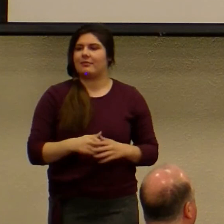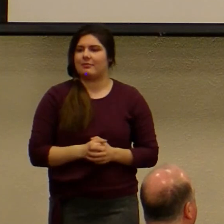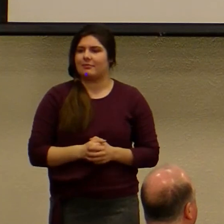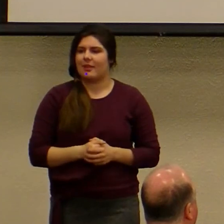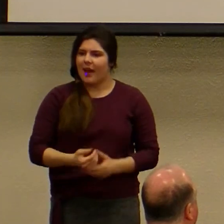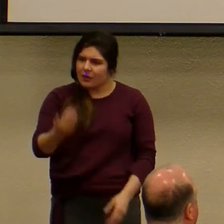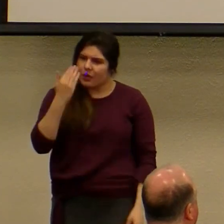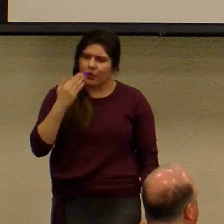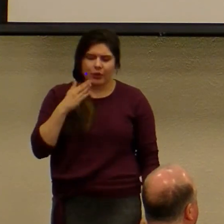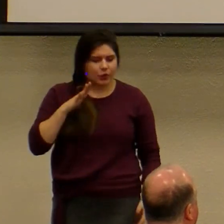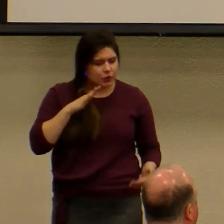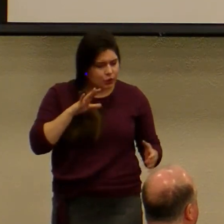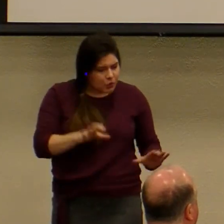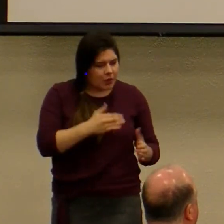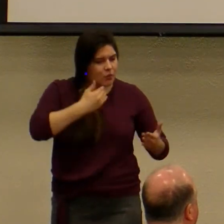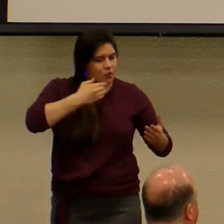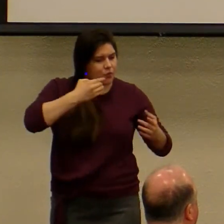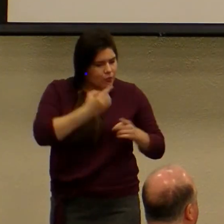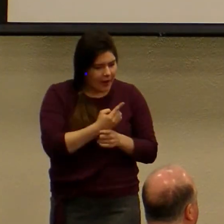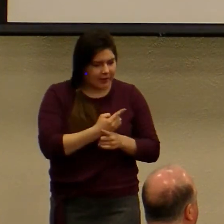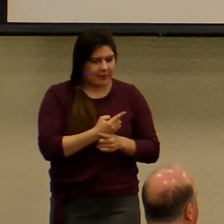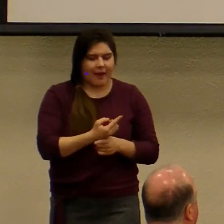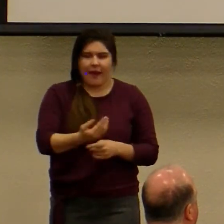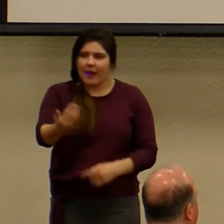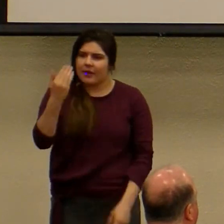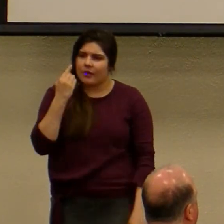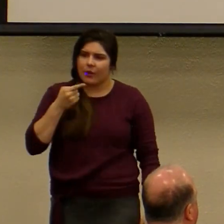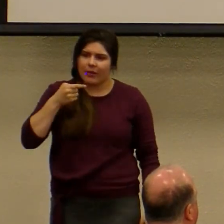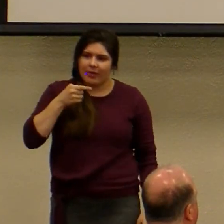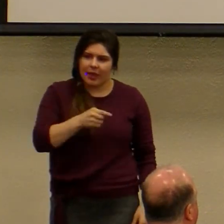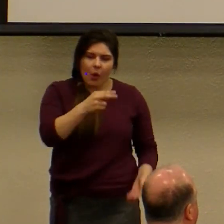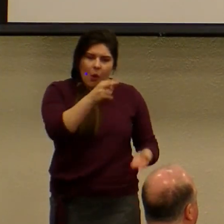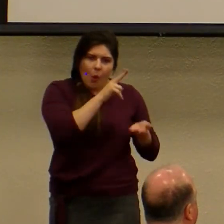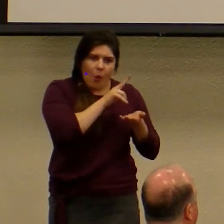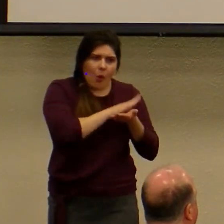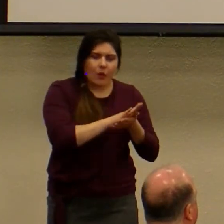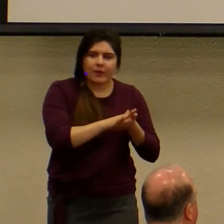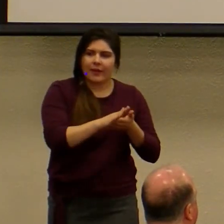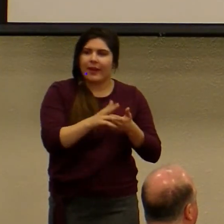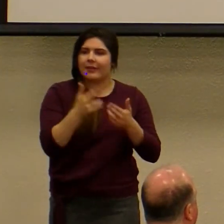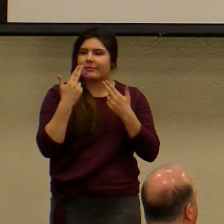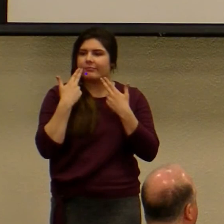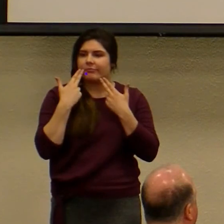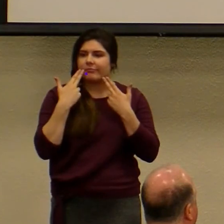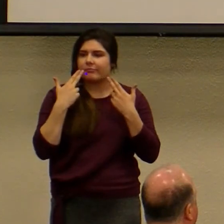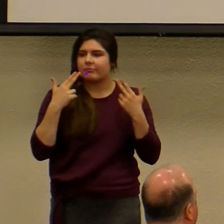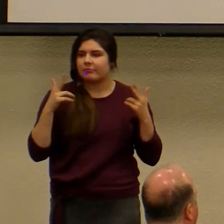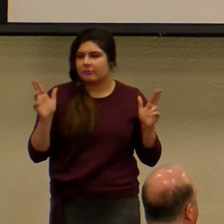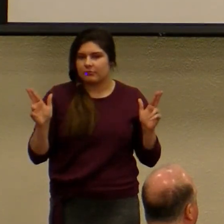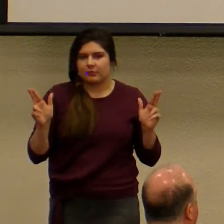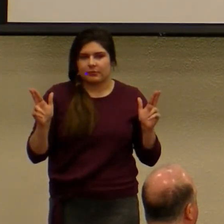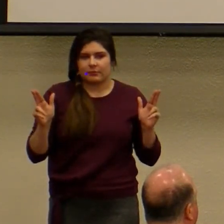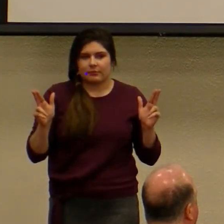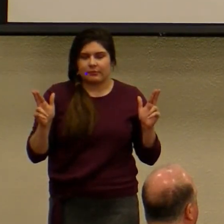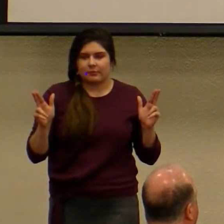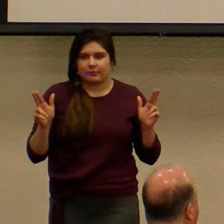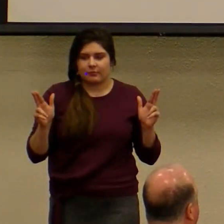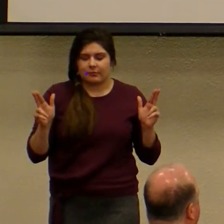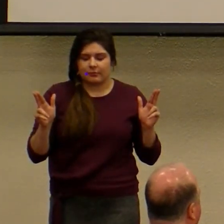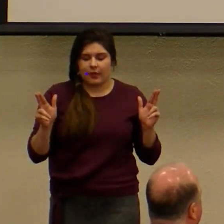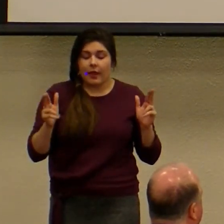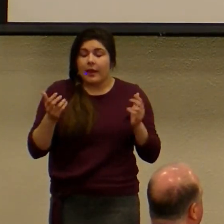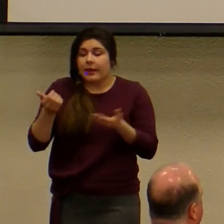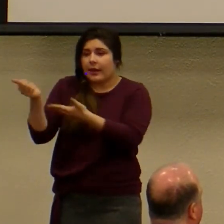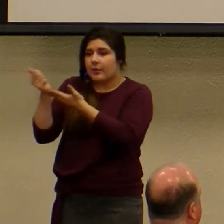doing the right thing. I know that they are holy and without blemish. And he helps us to appreciate, third of all,